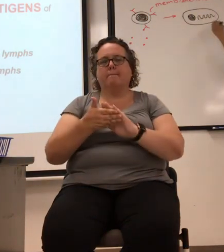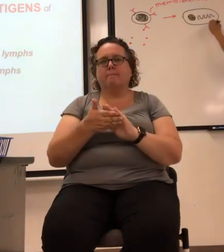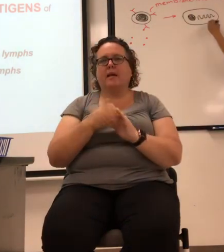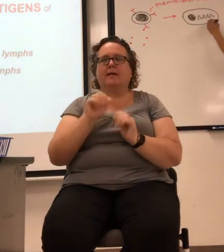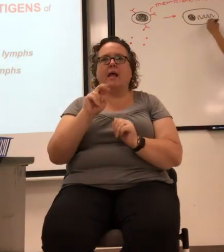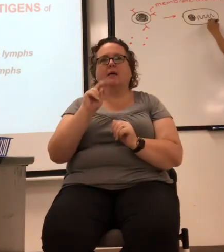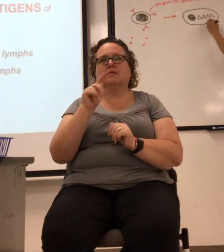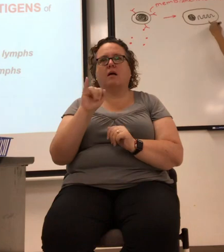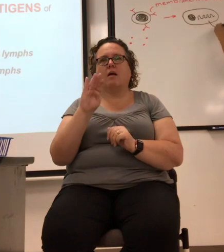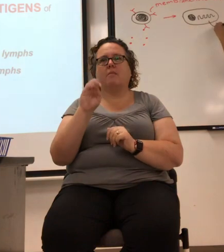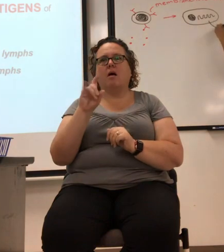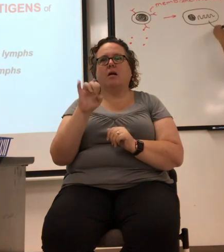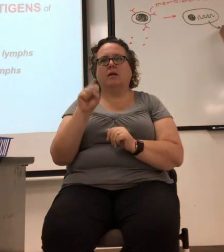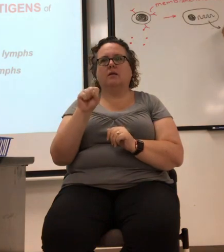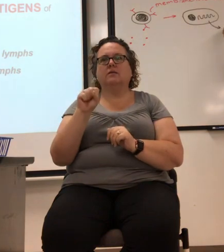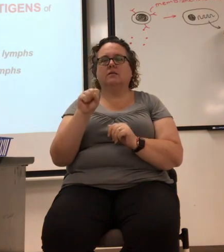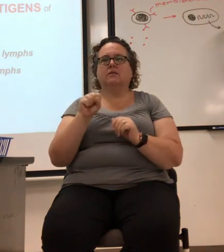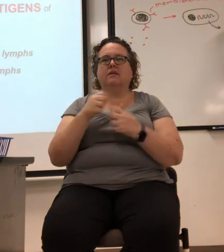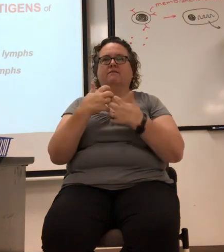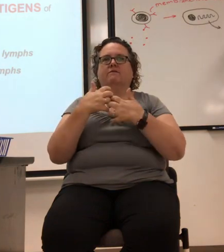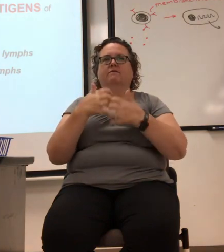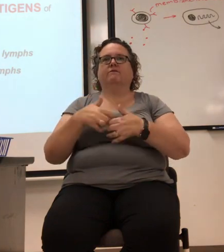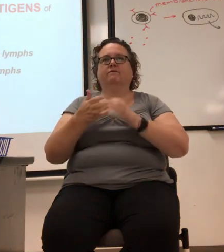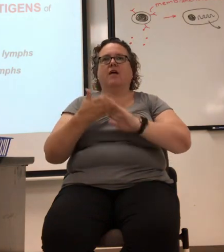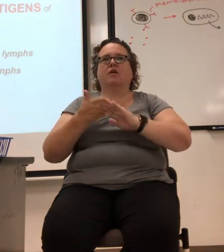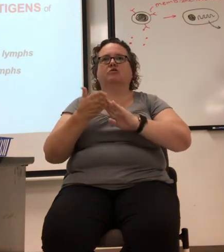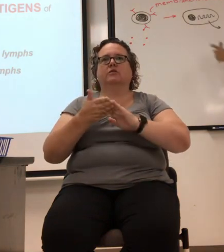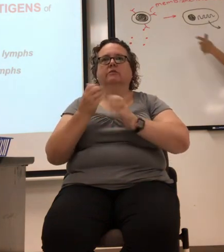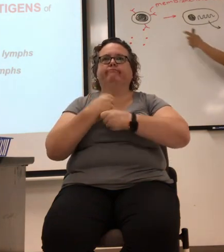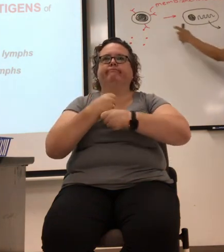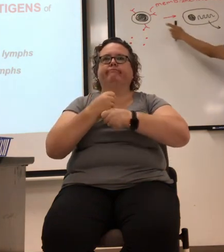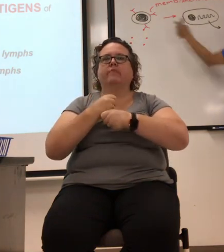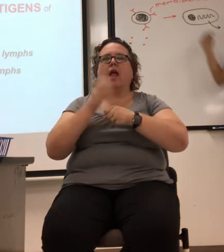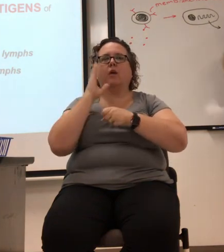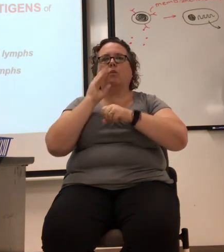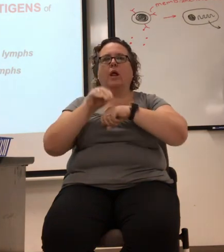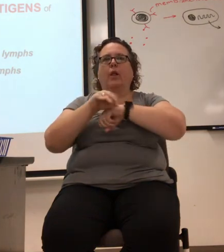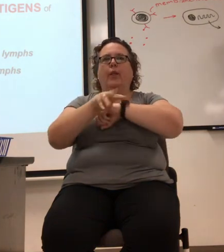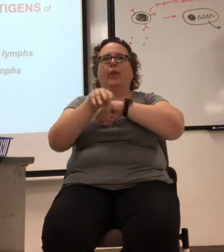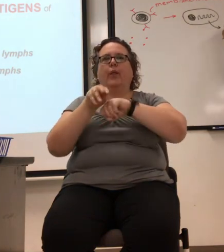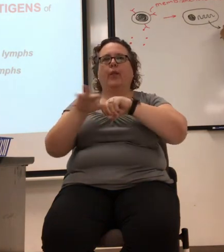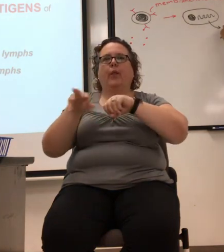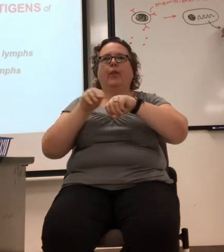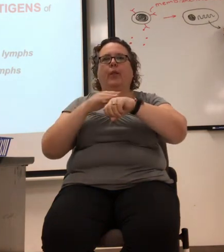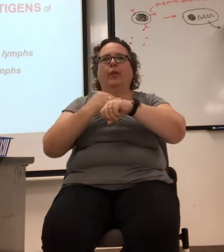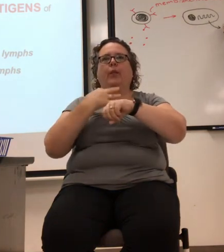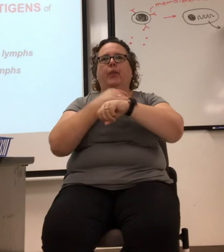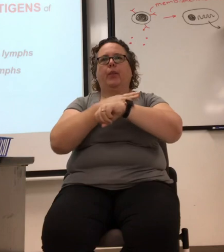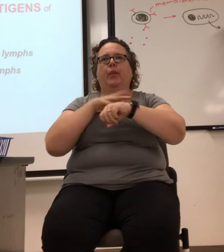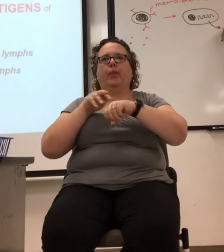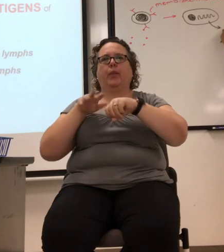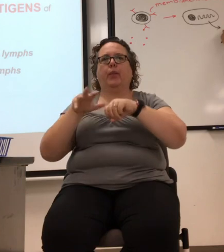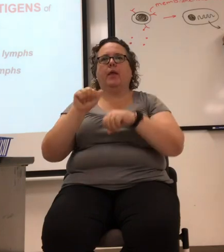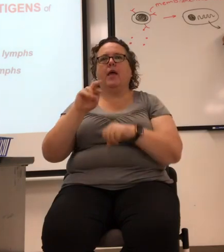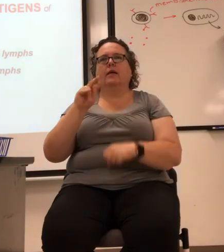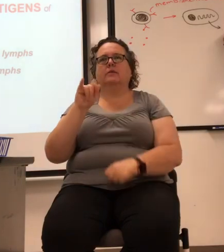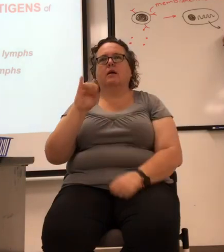an antibody factory. And so it'll actually secrete these antibodies